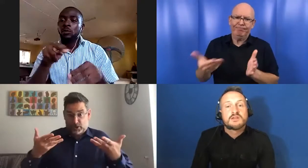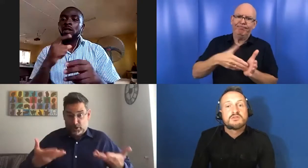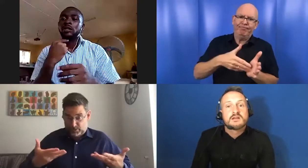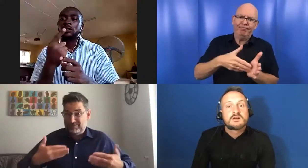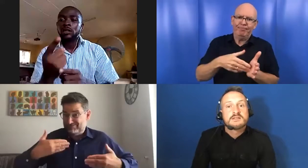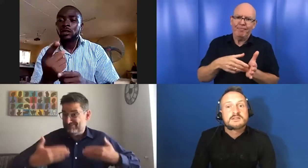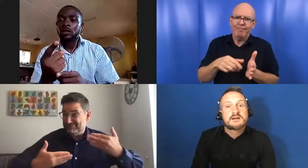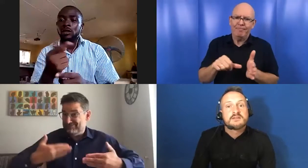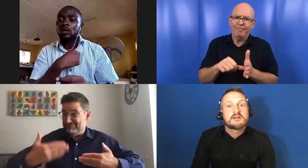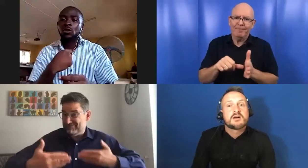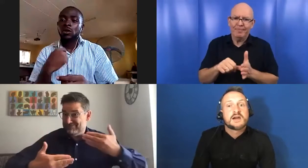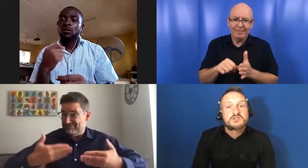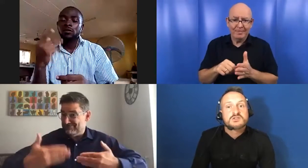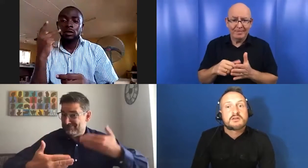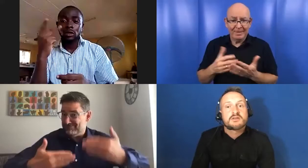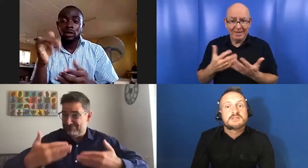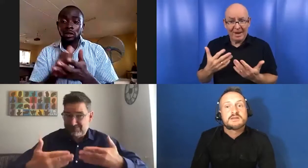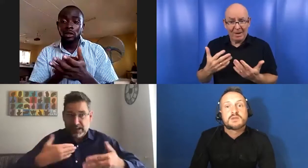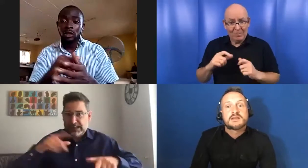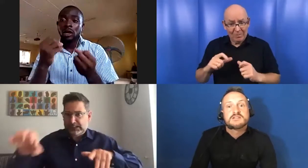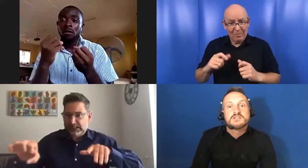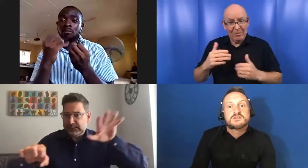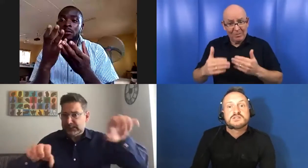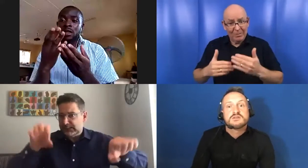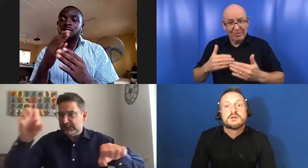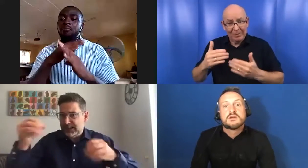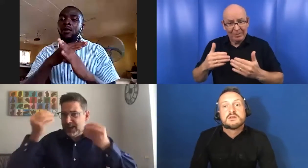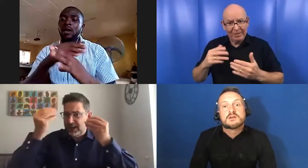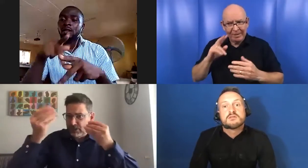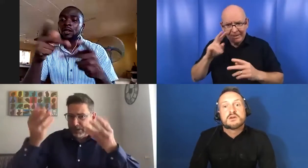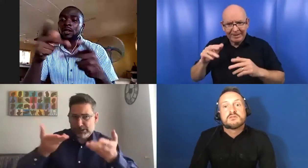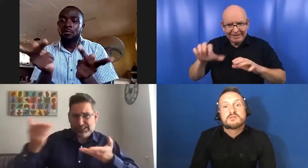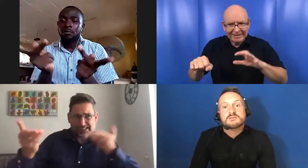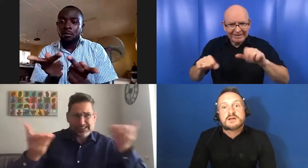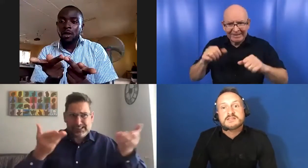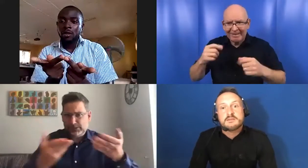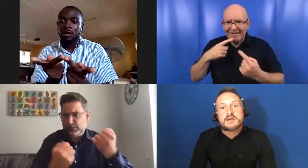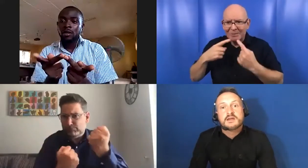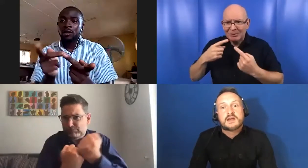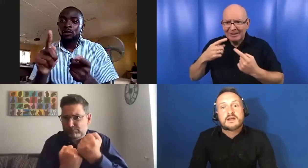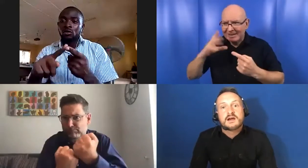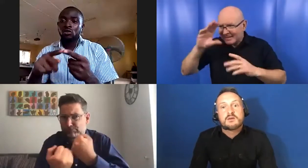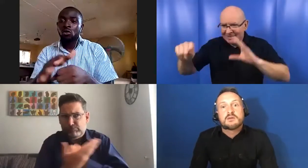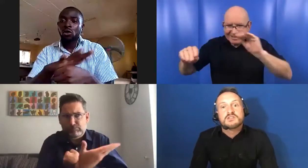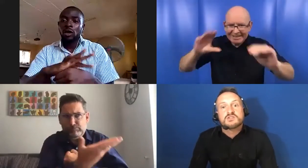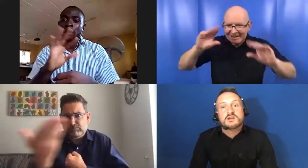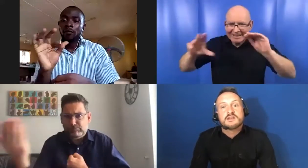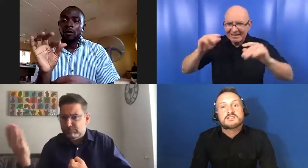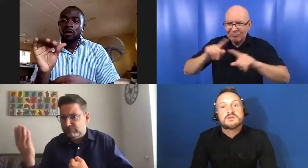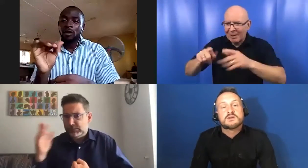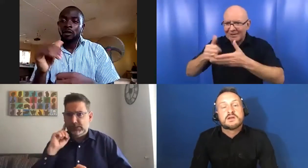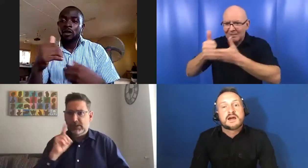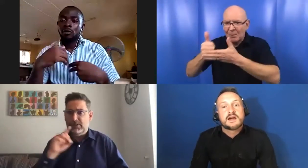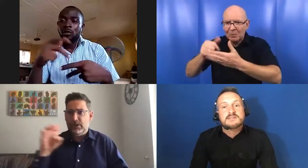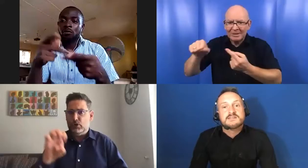We've really realised that there are extra barriers in place due to the coronavirus pandemic and how people are struggling